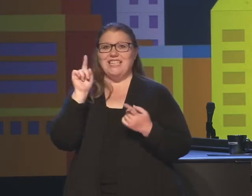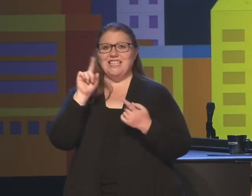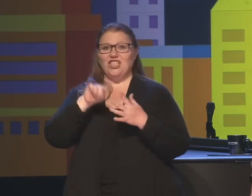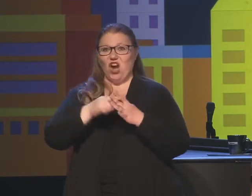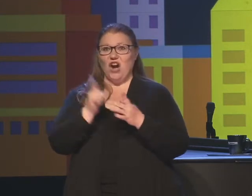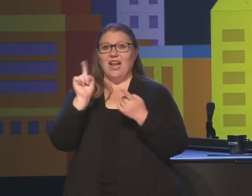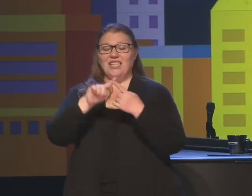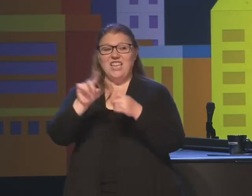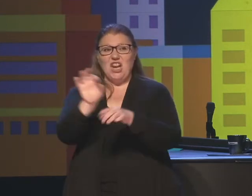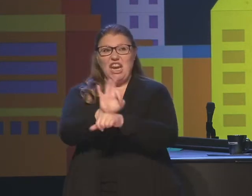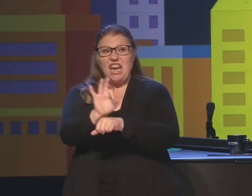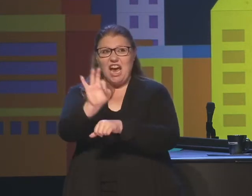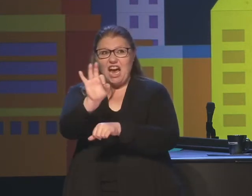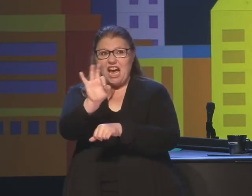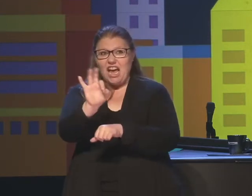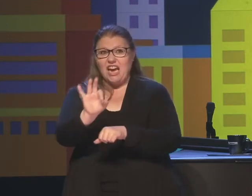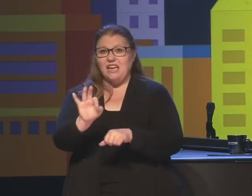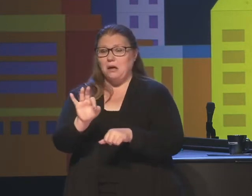o'clock.